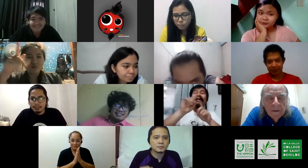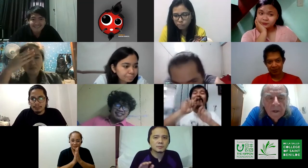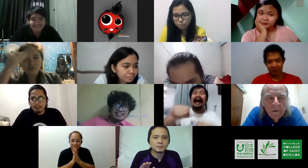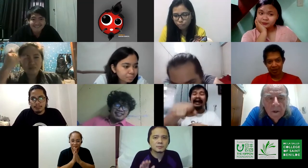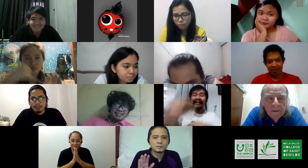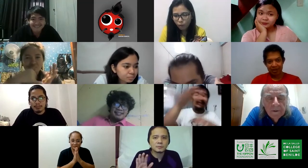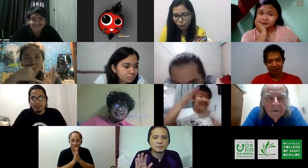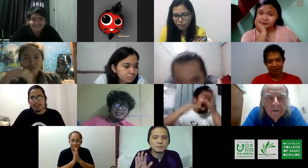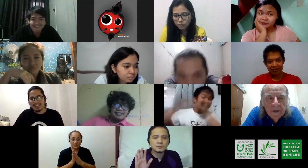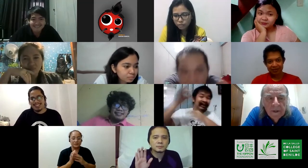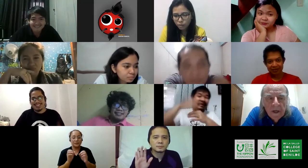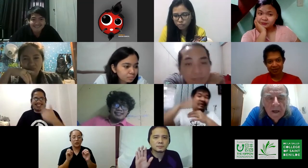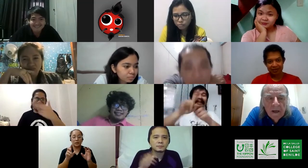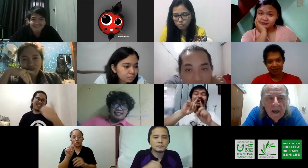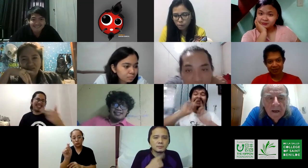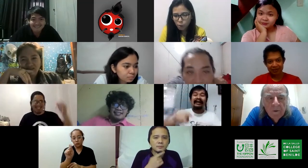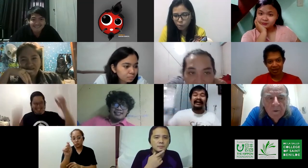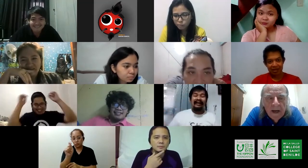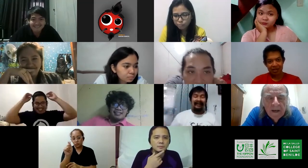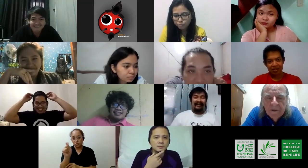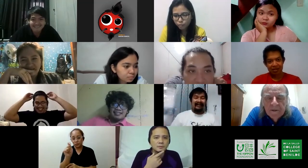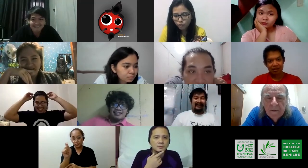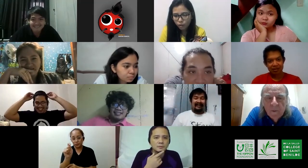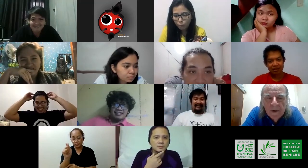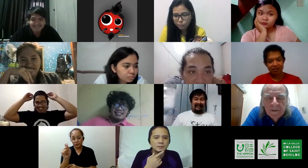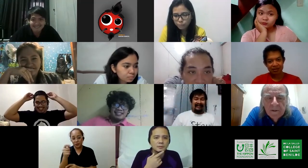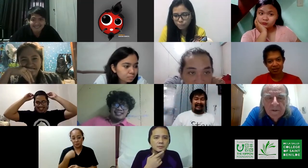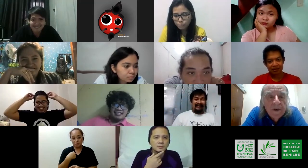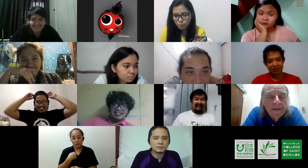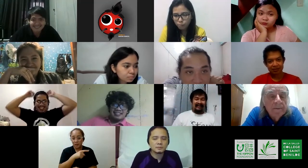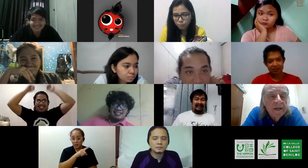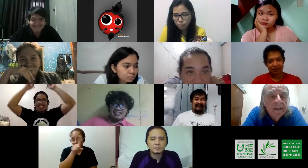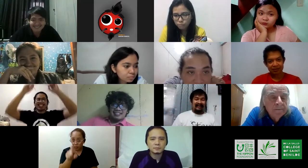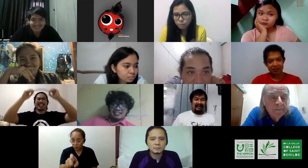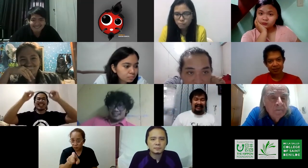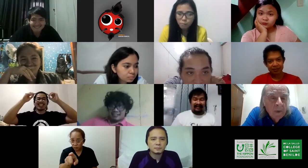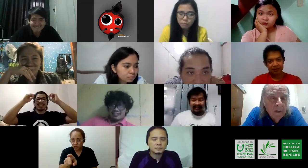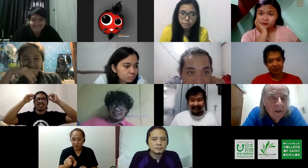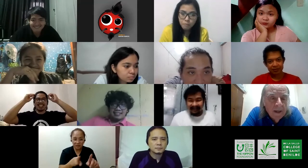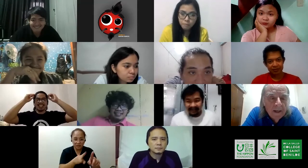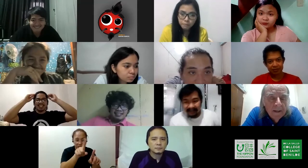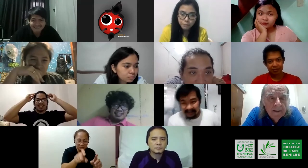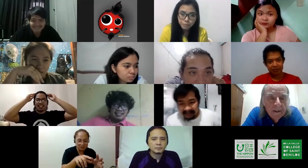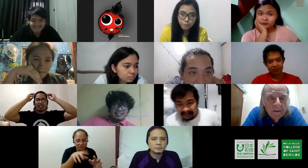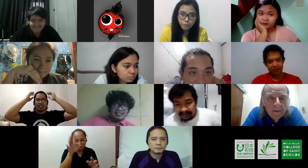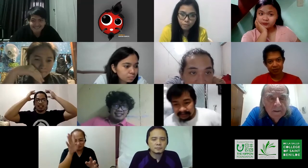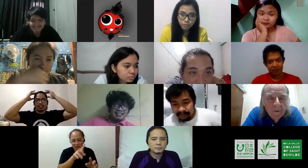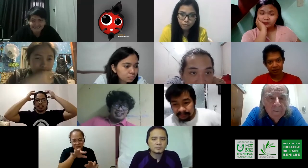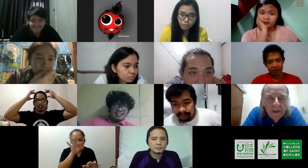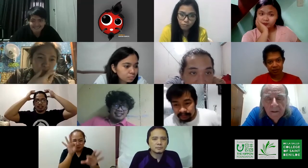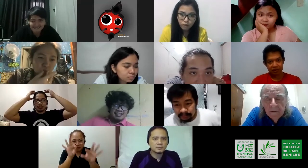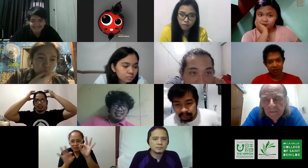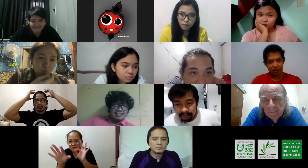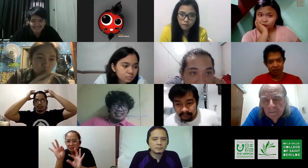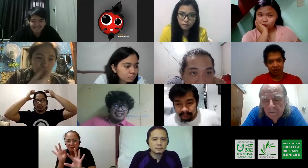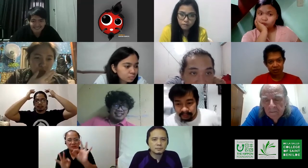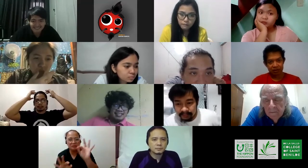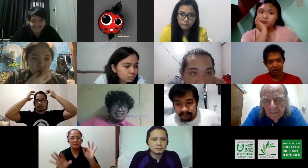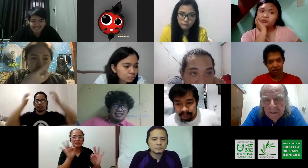So on Tuesday, I will ask you some questions randomly, and they'll be the same